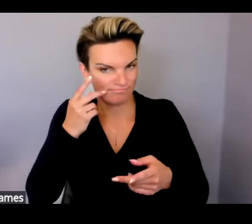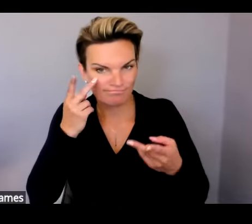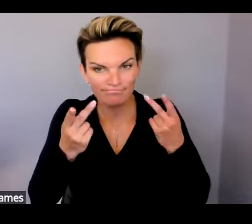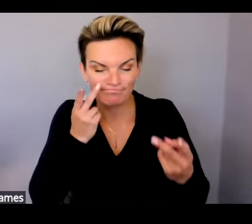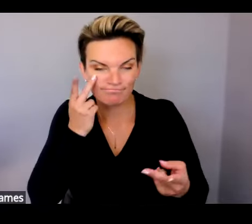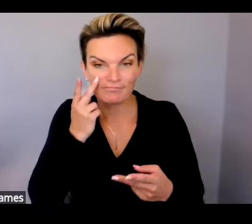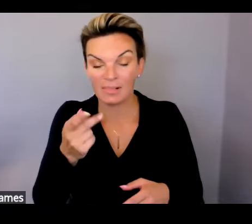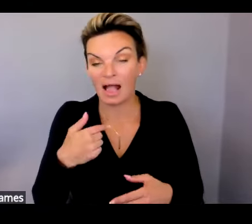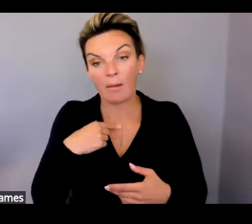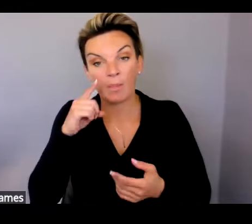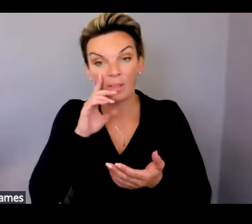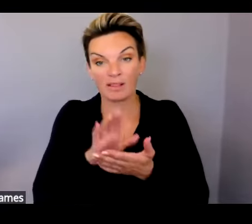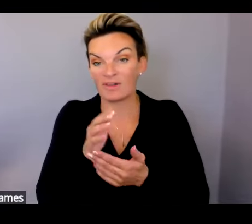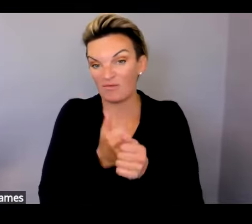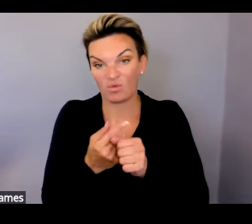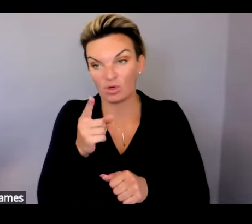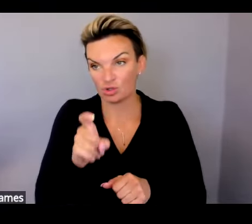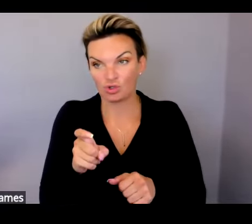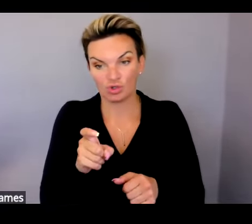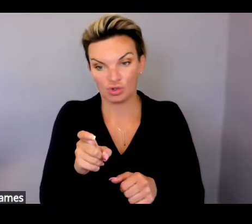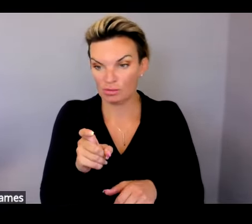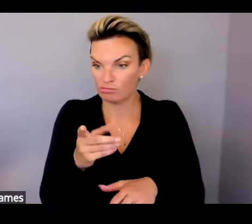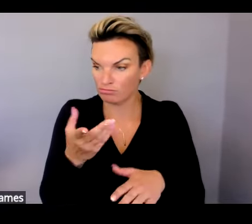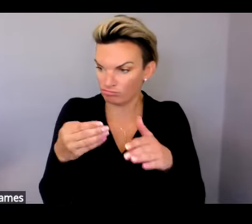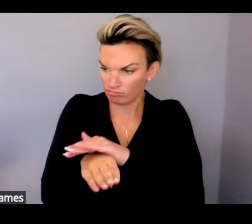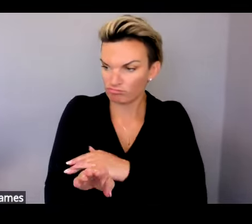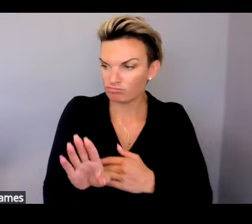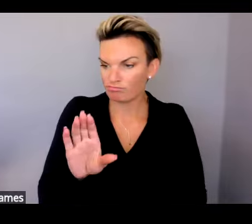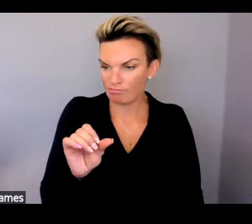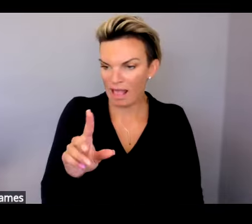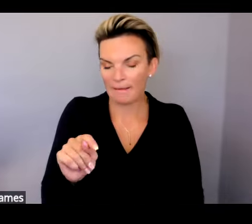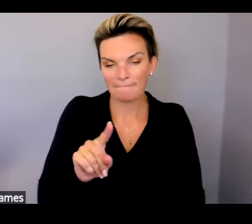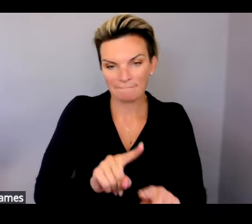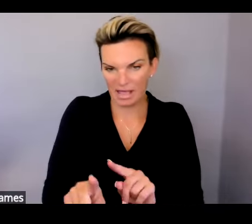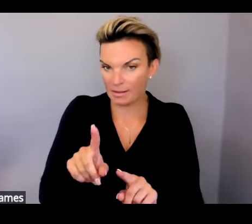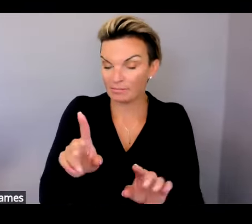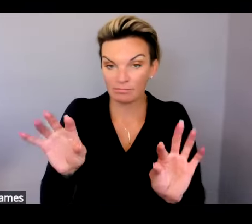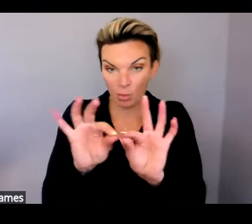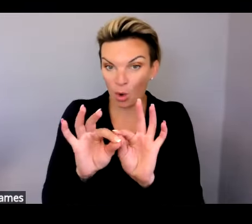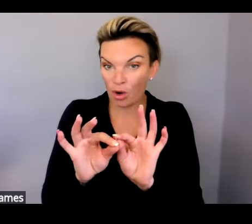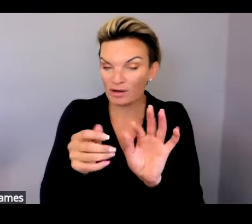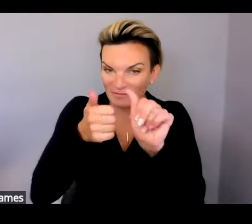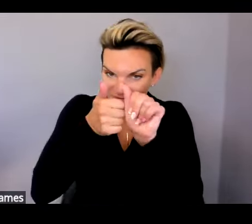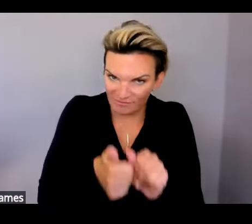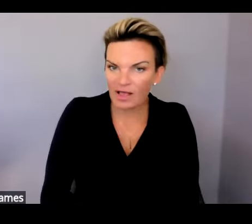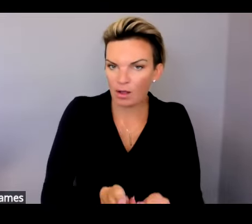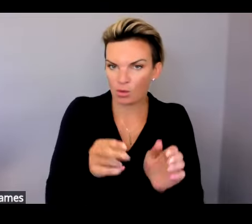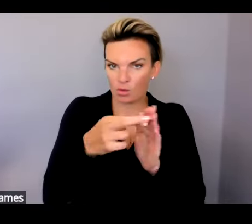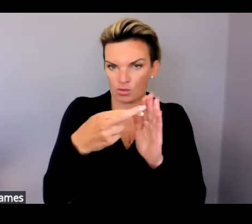ballot, but they got to play by the rules. And that includes circulators, not just